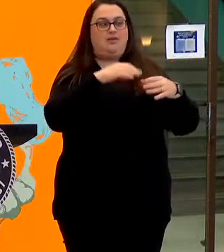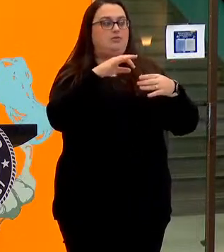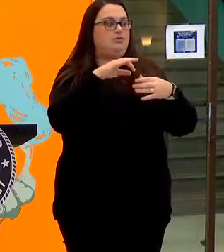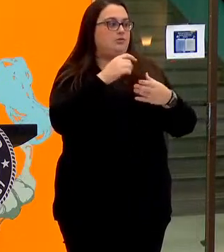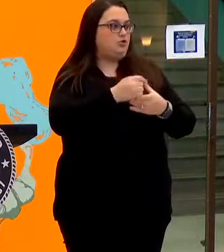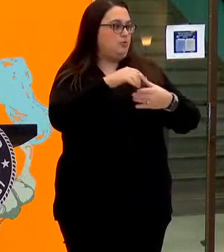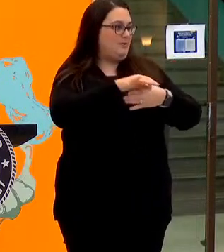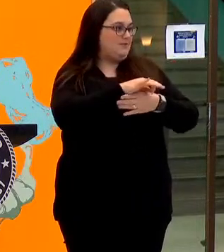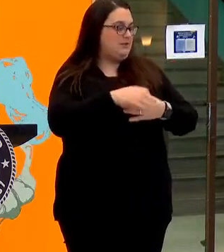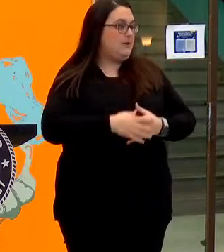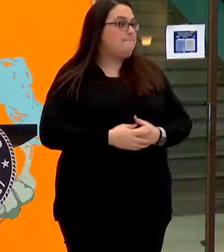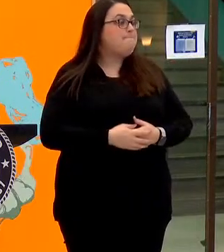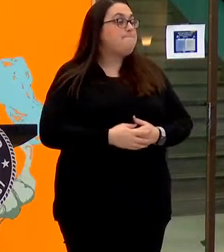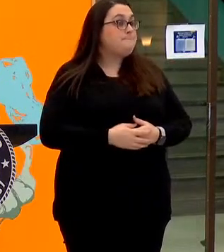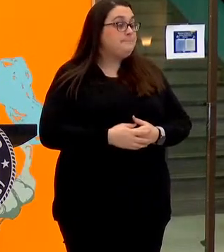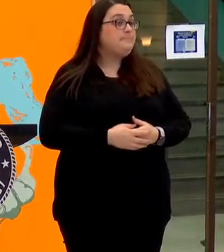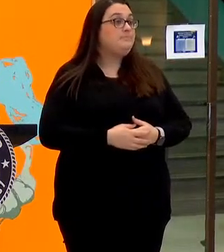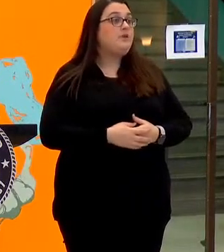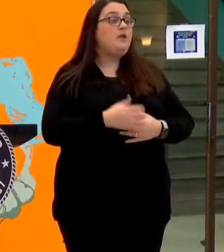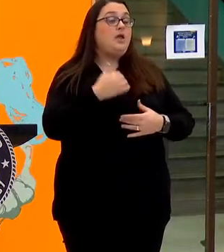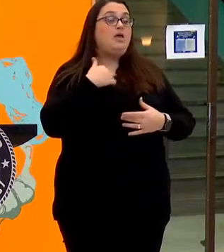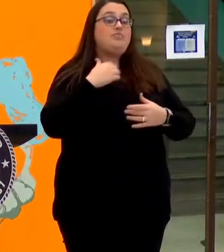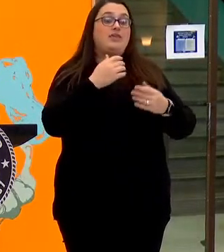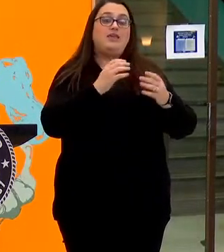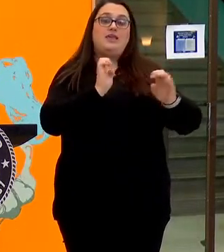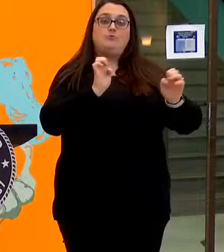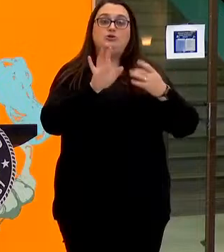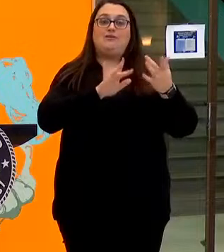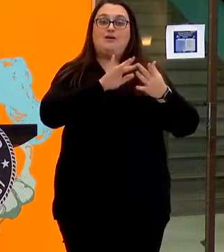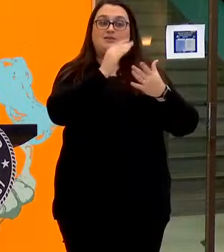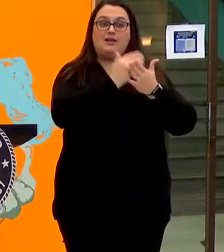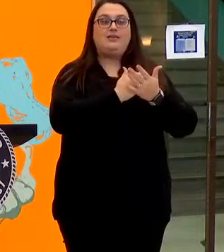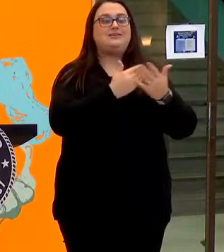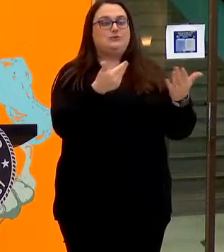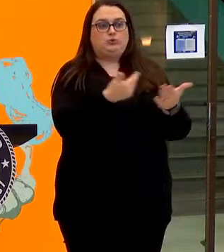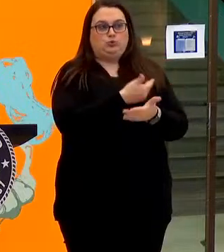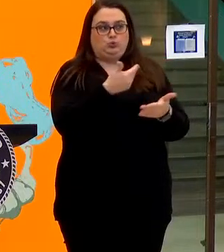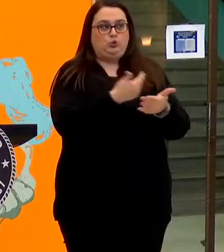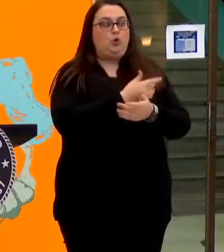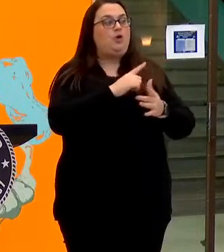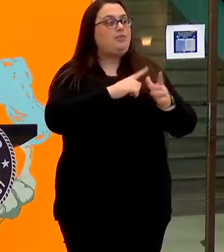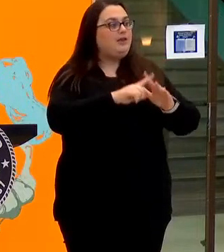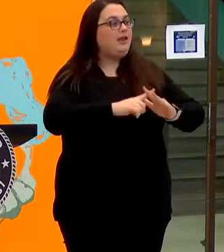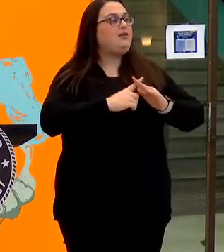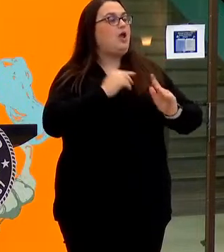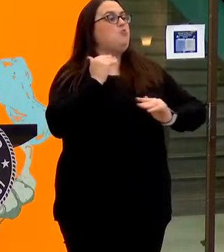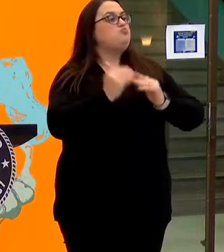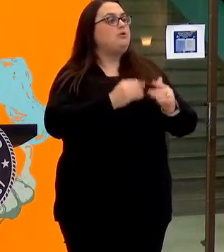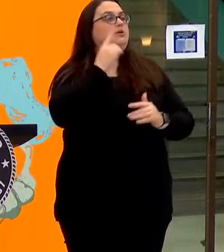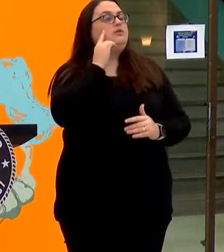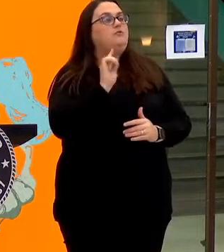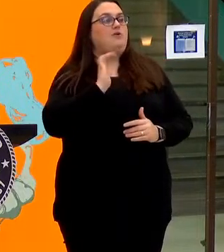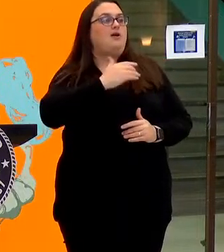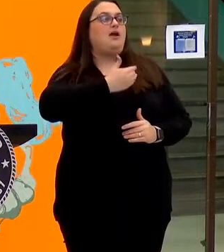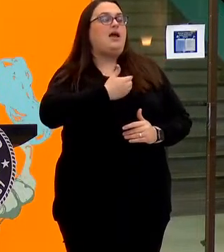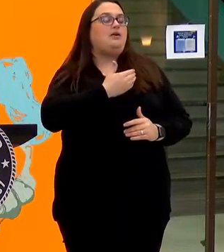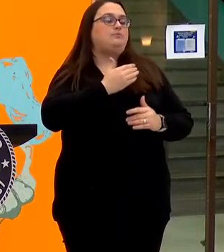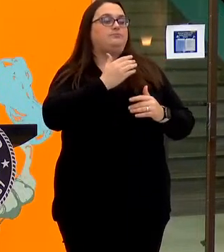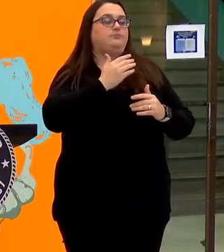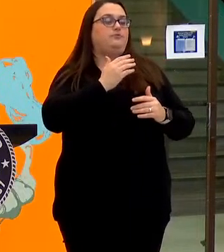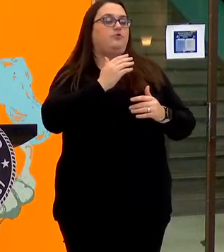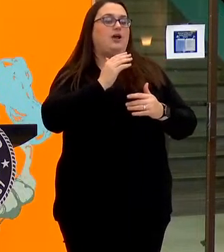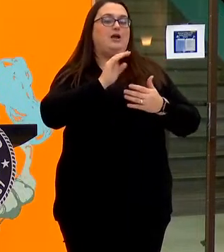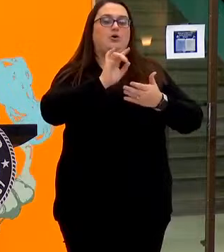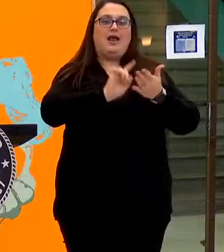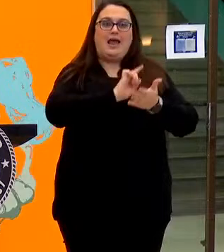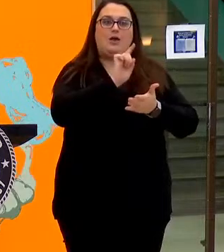We have refreshed the plant emergency contact list, and then we've instituted a process for hourly